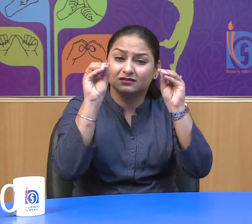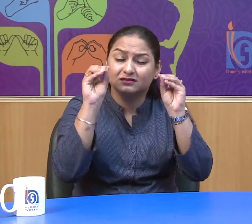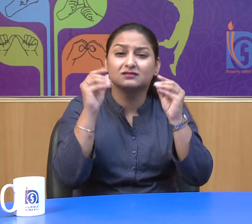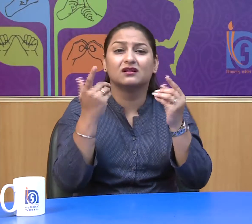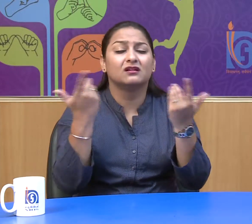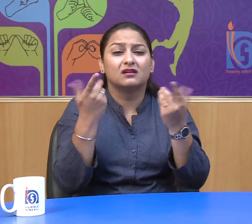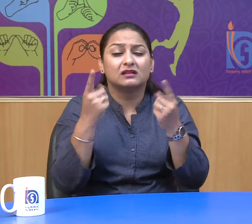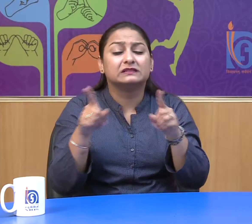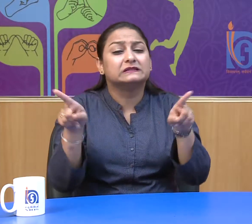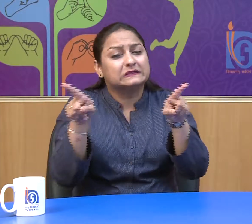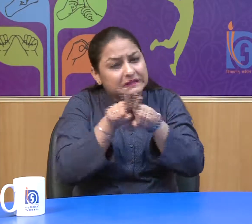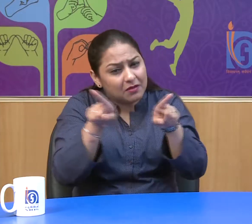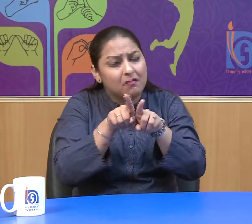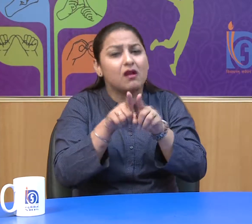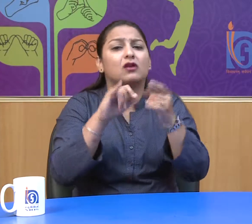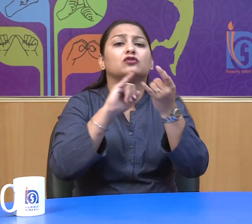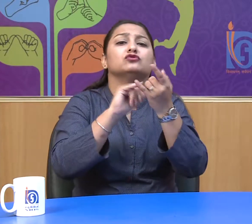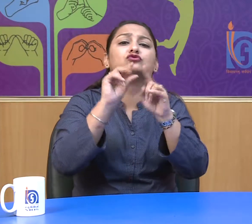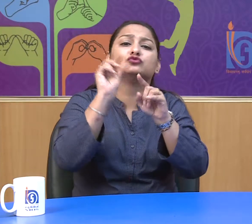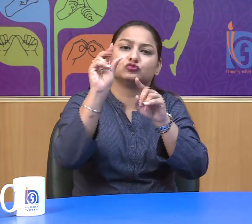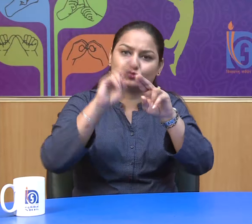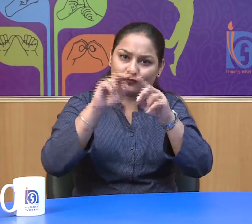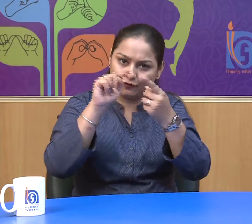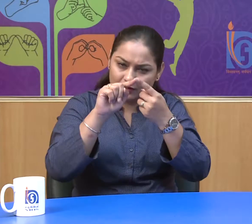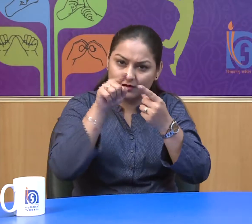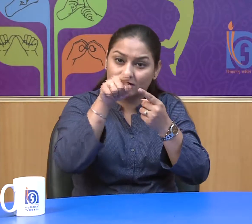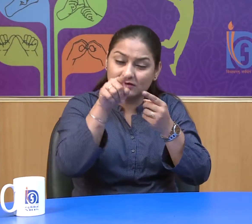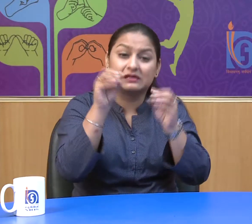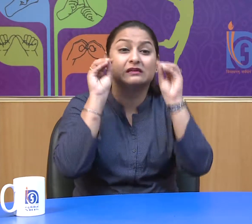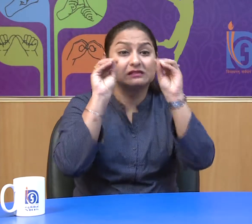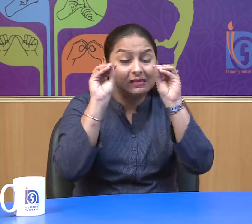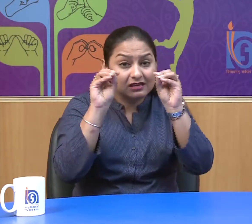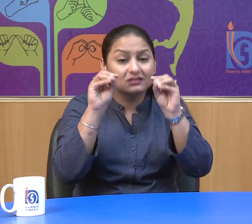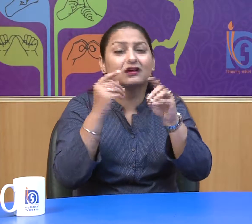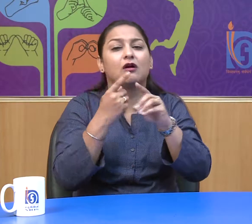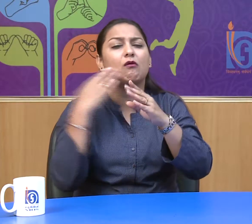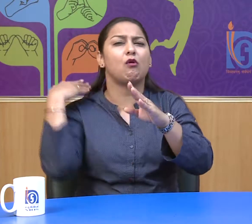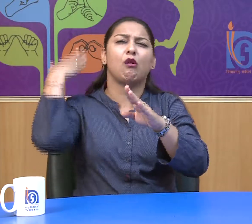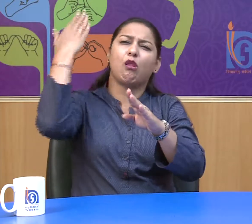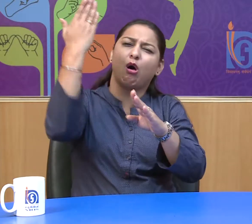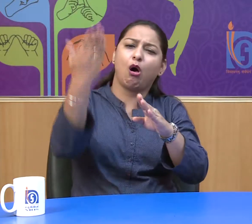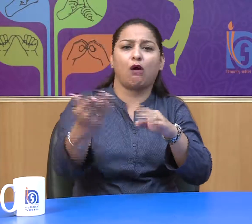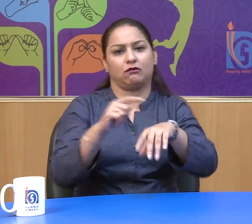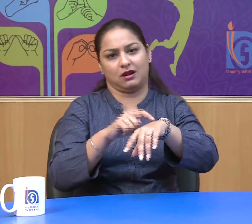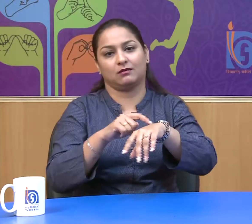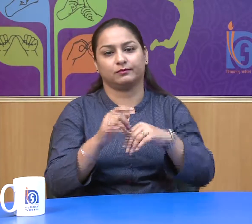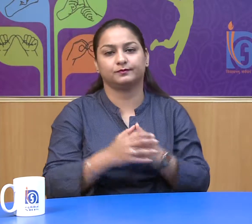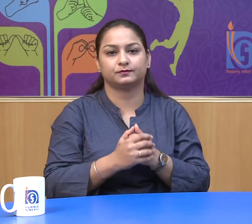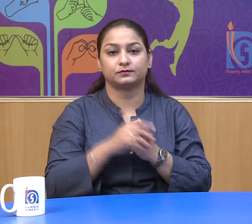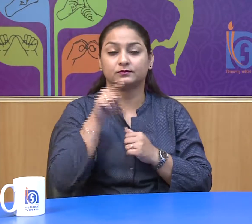of the Sufis, but they had been teaching for a longer time. They were